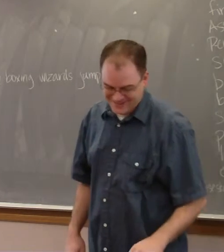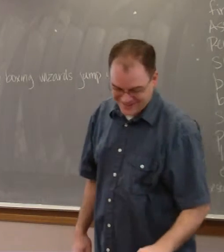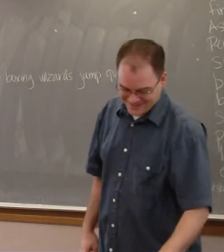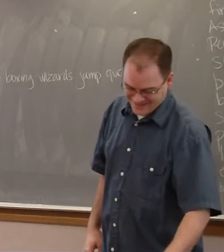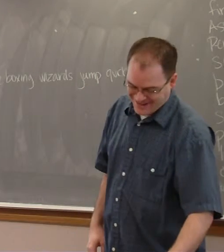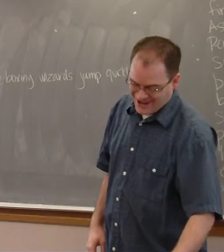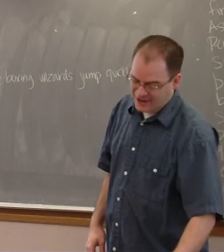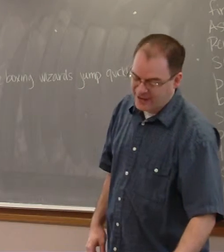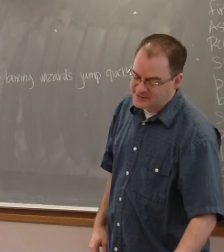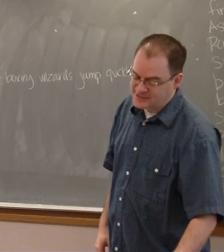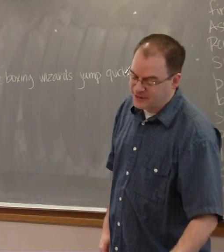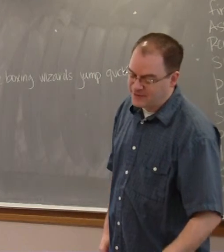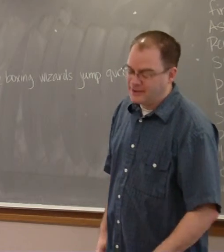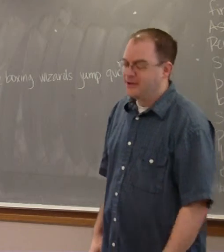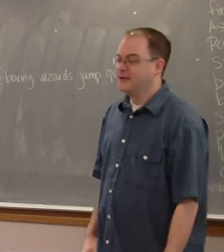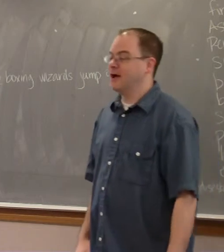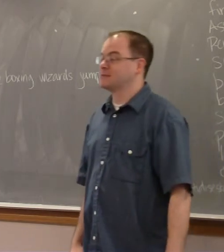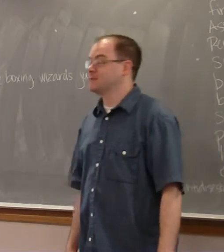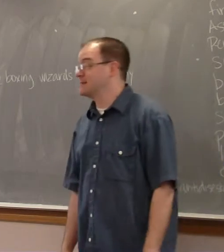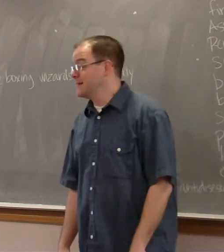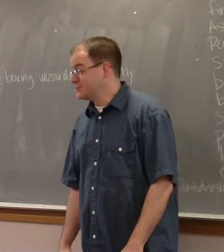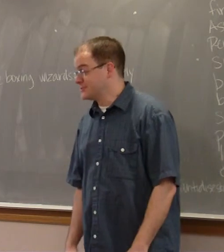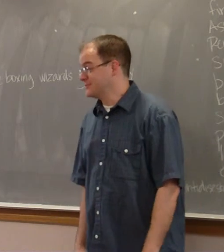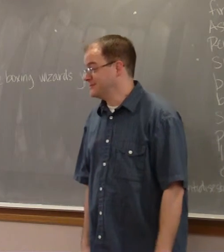out. Okay, so gospel essentials.